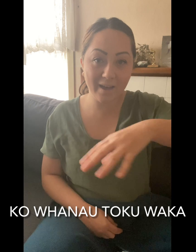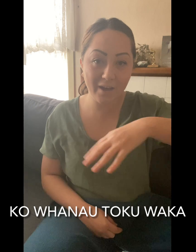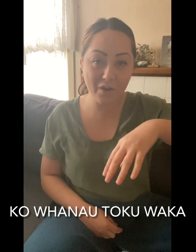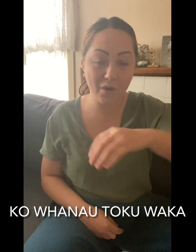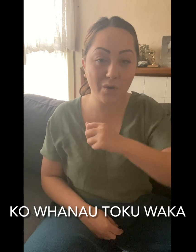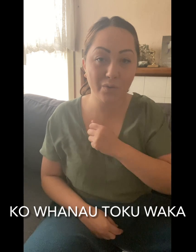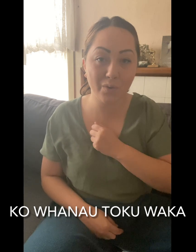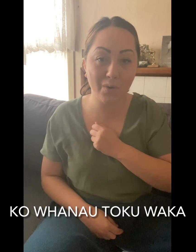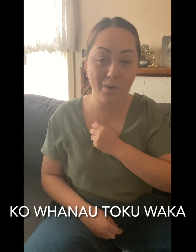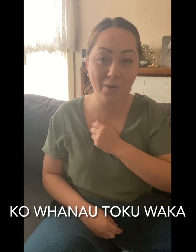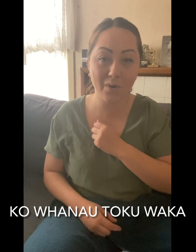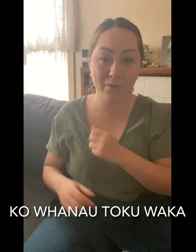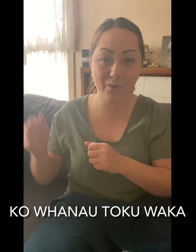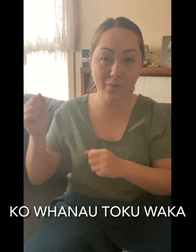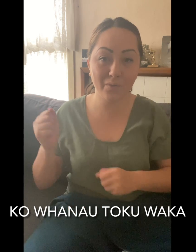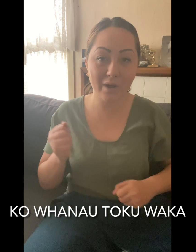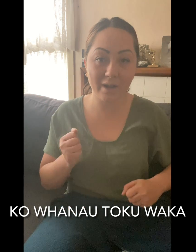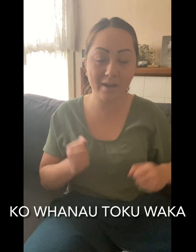whānau tōku waka,